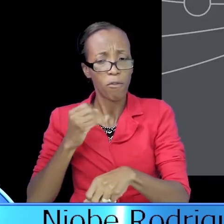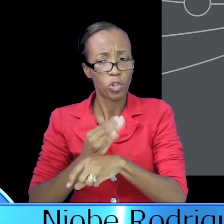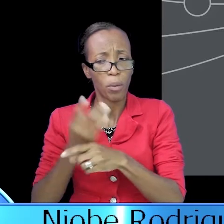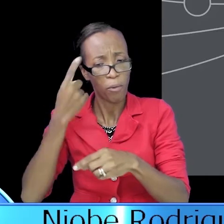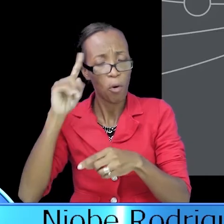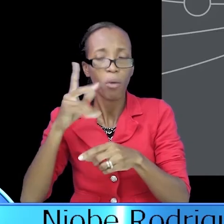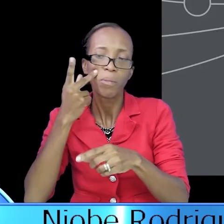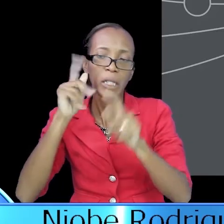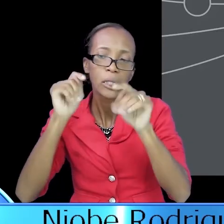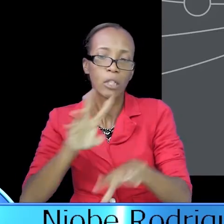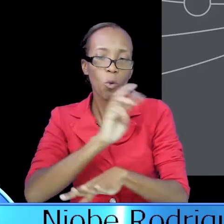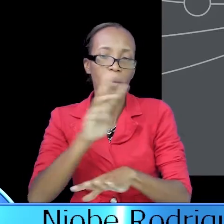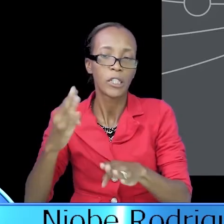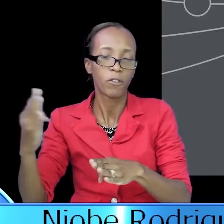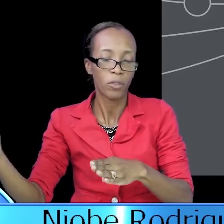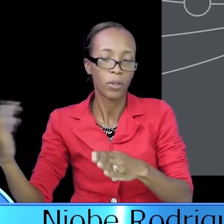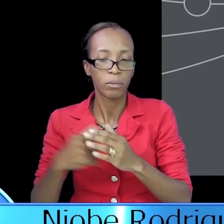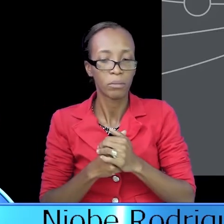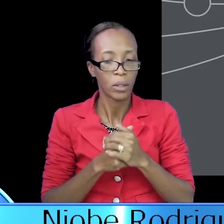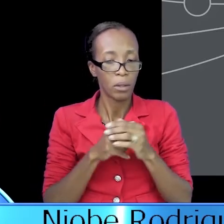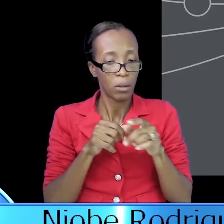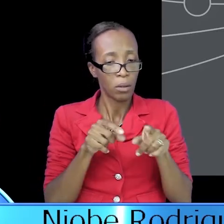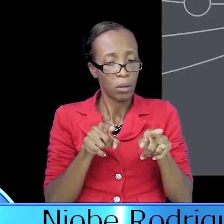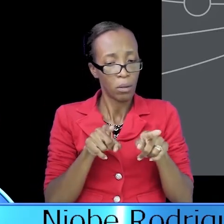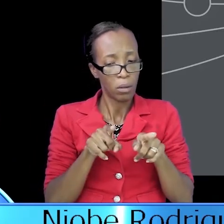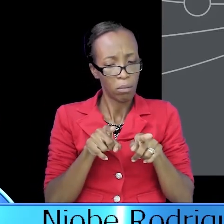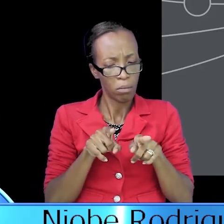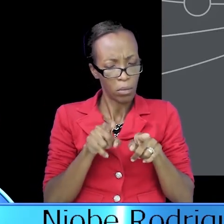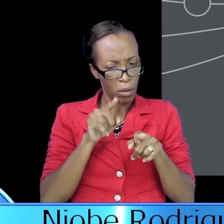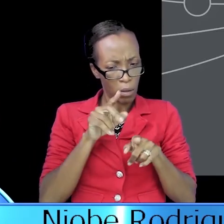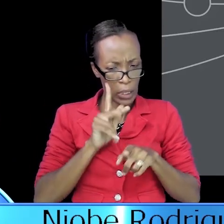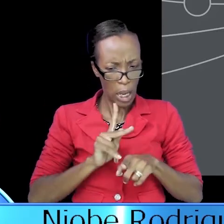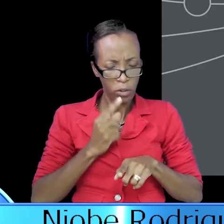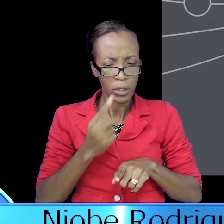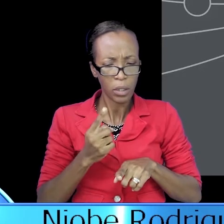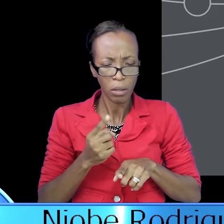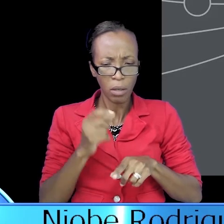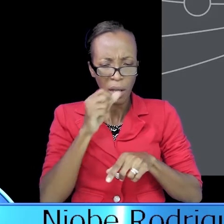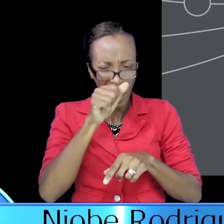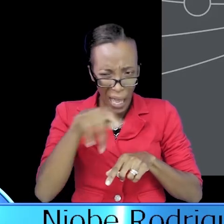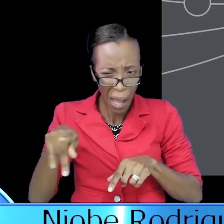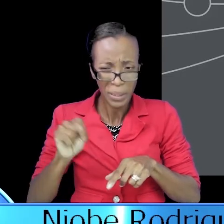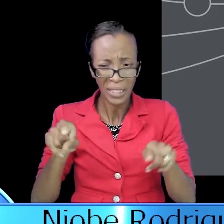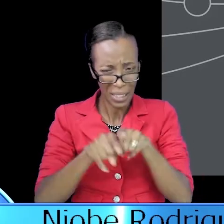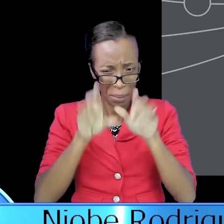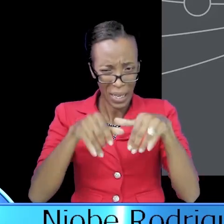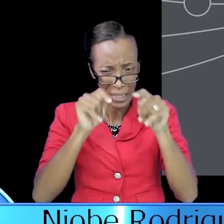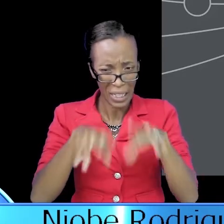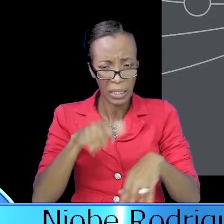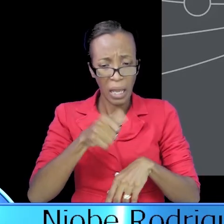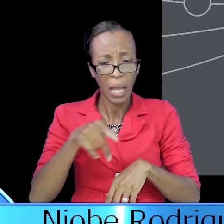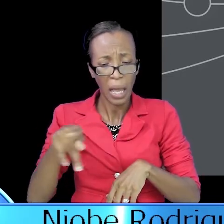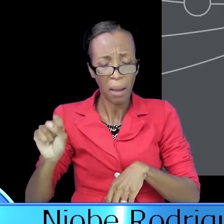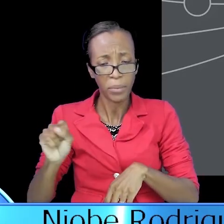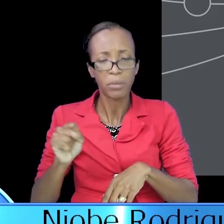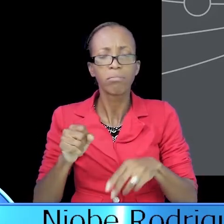reach out and say, hey, we'd like to get some Trusted Tester results. There is work in that field. Mm-hmm. So